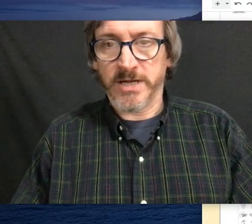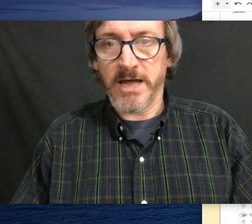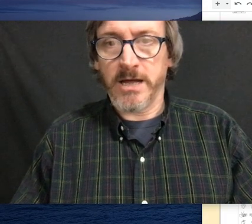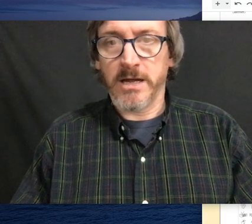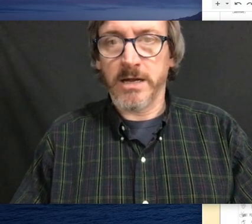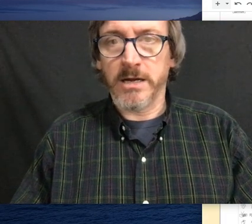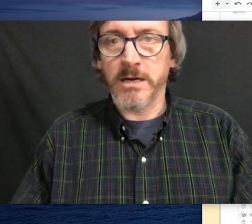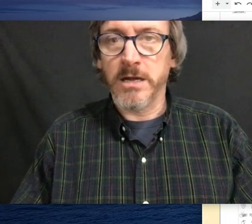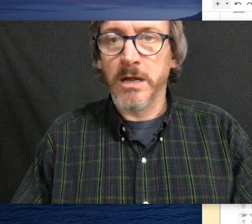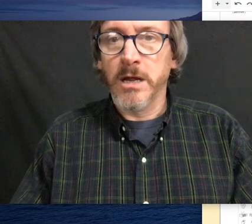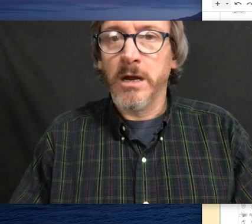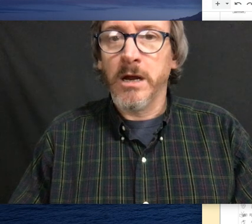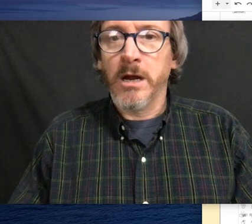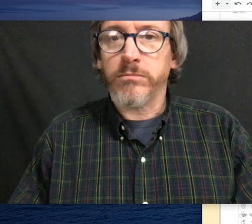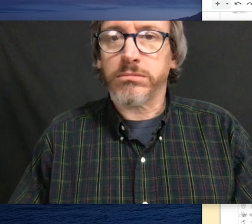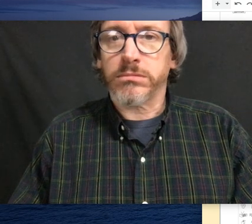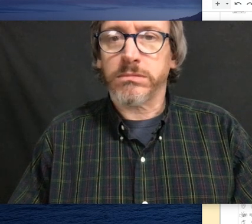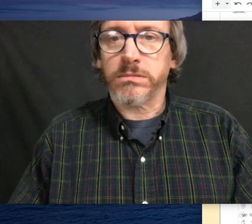do this one again.